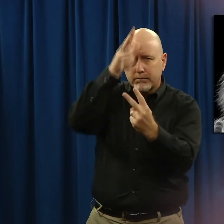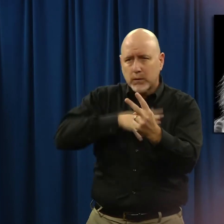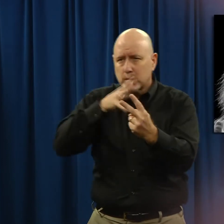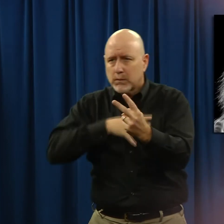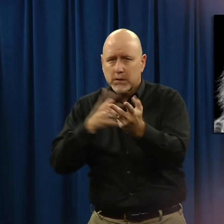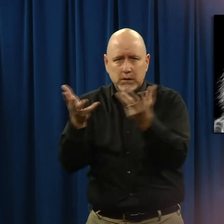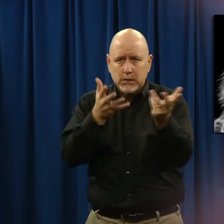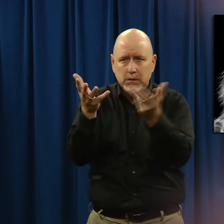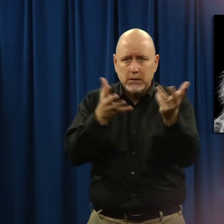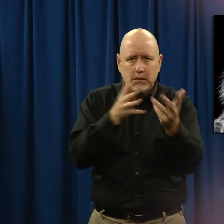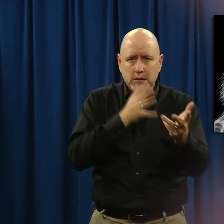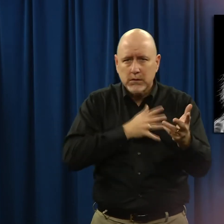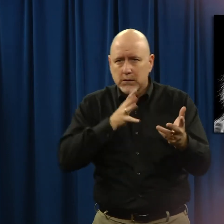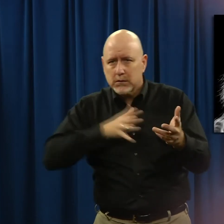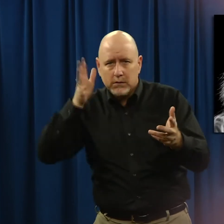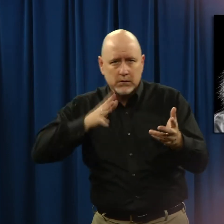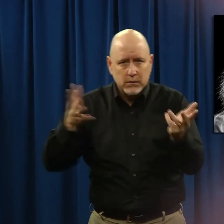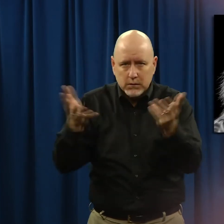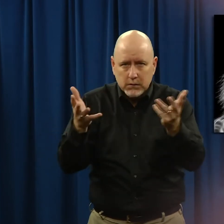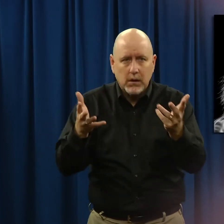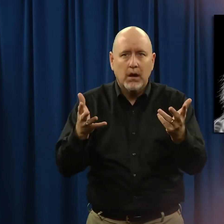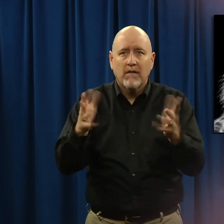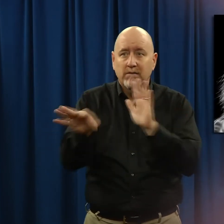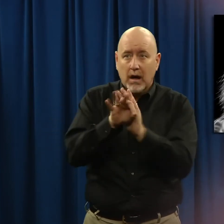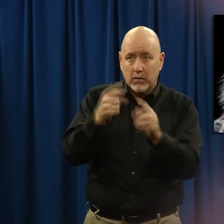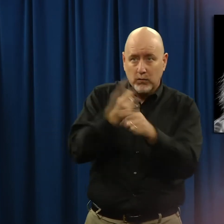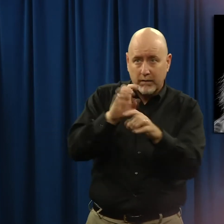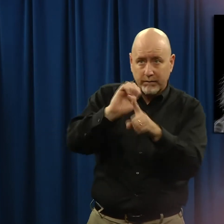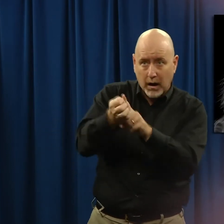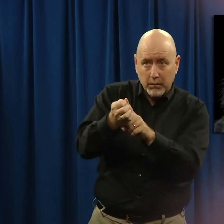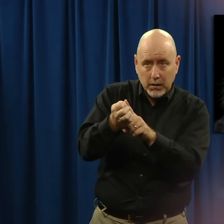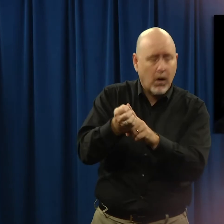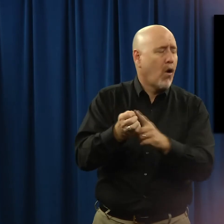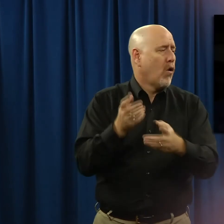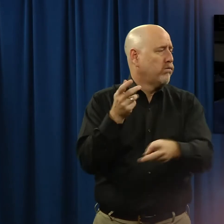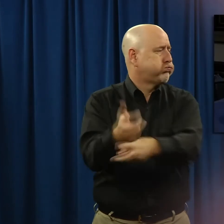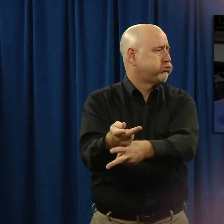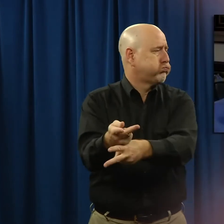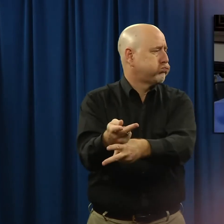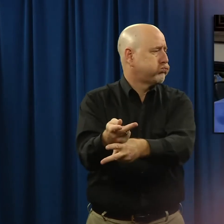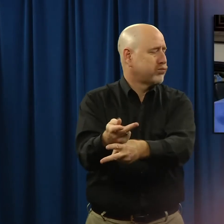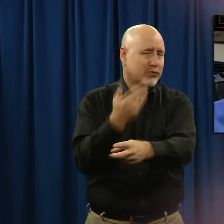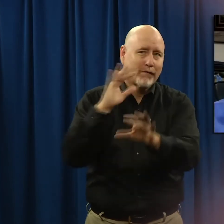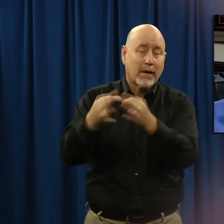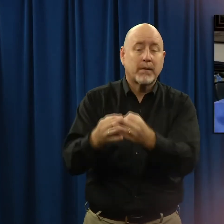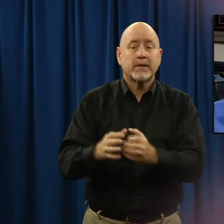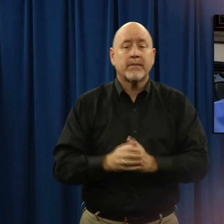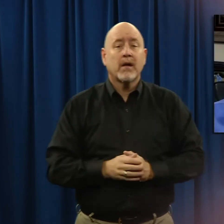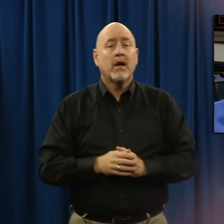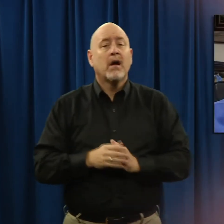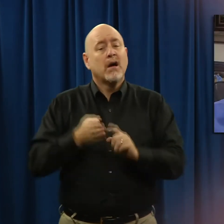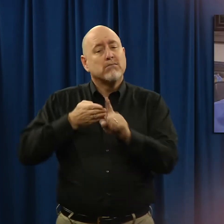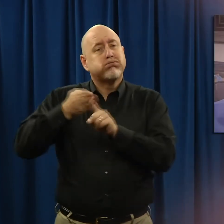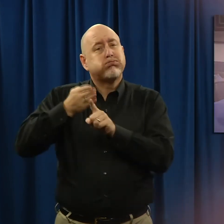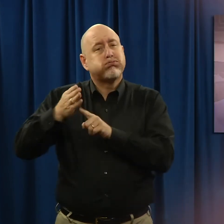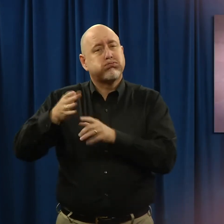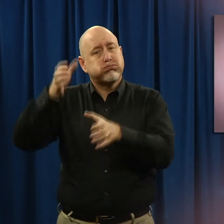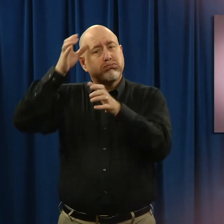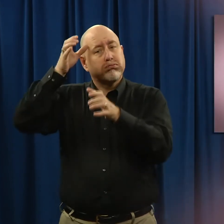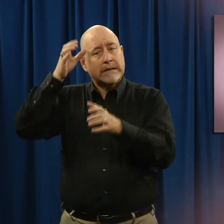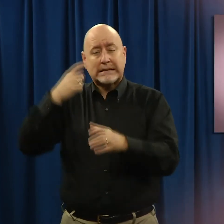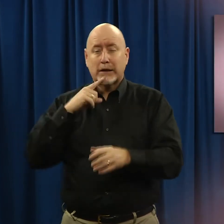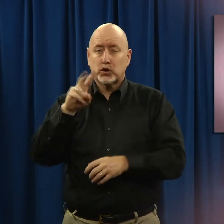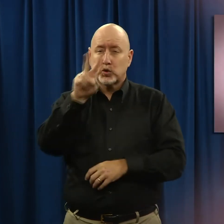type of nurturing environment for her. And now she's with a good family. Experts estimate that there are 2